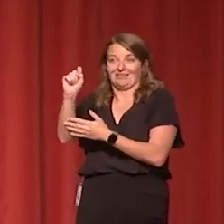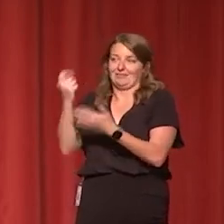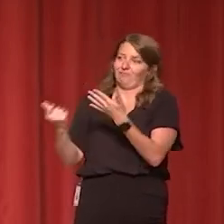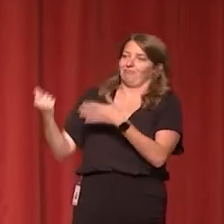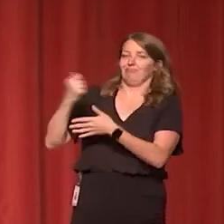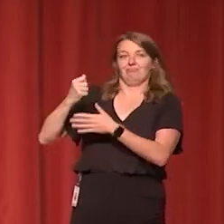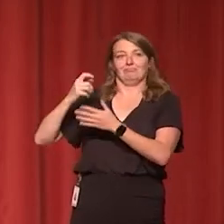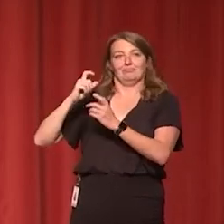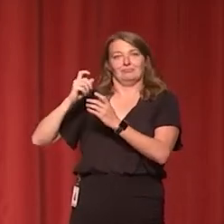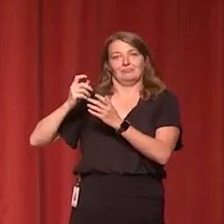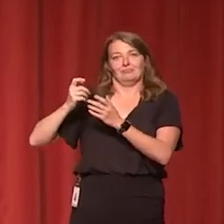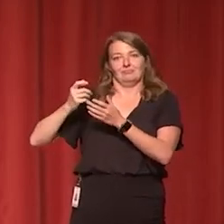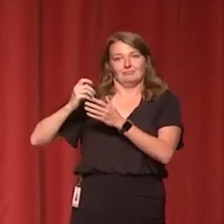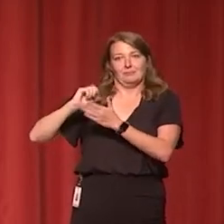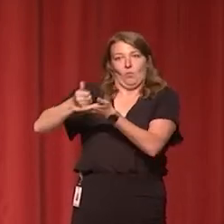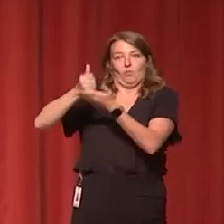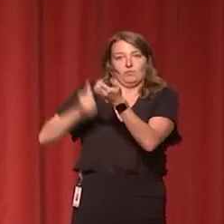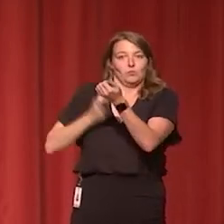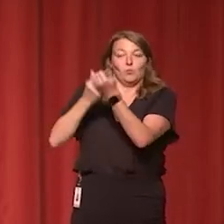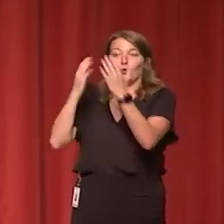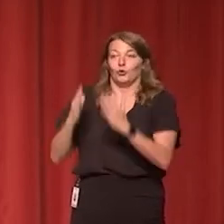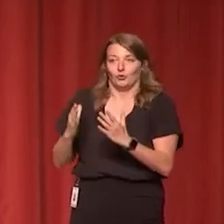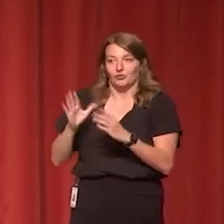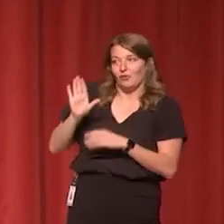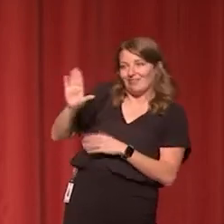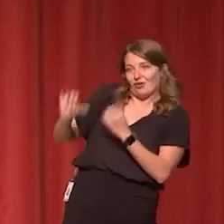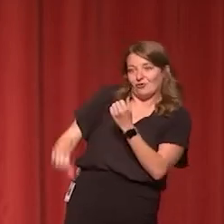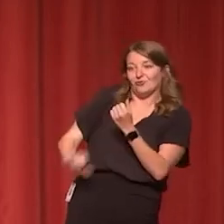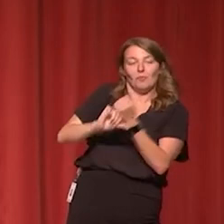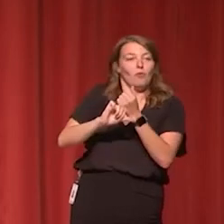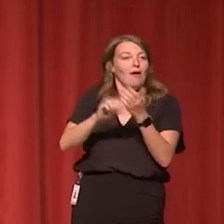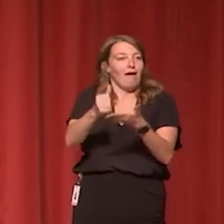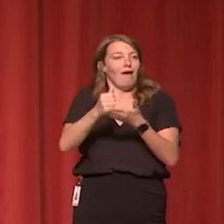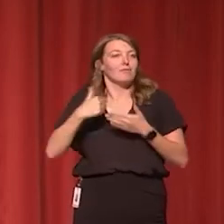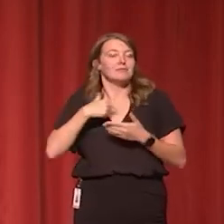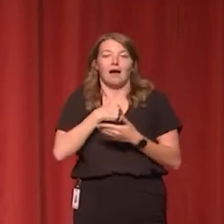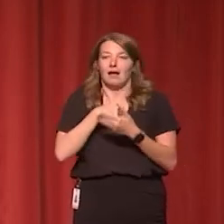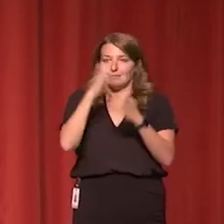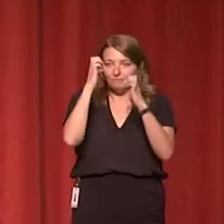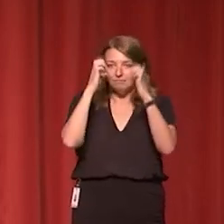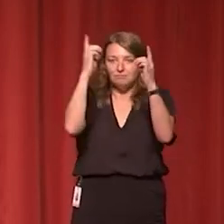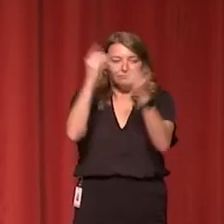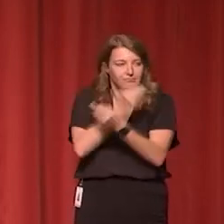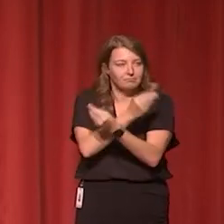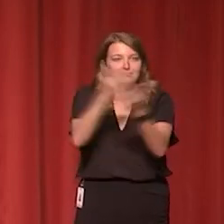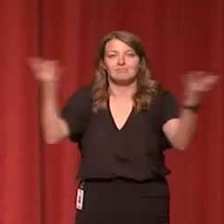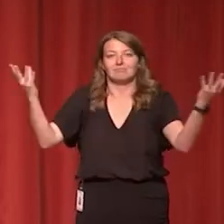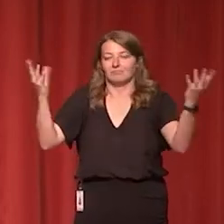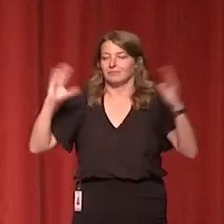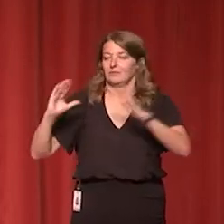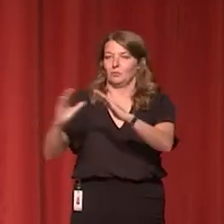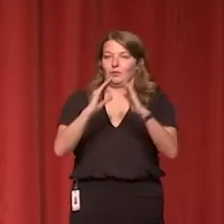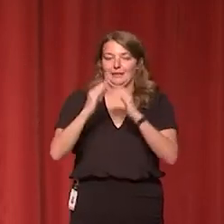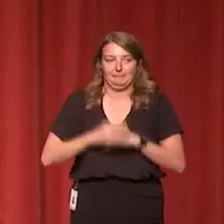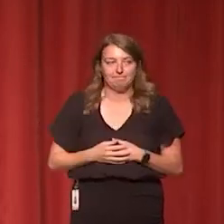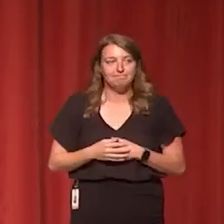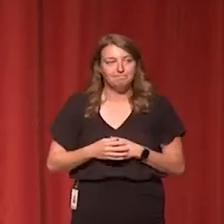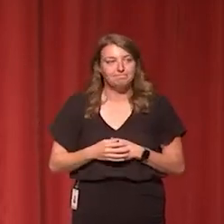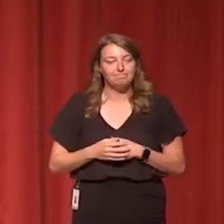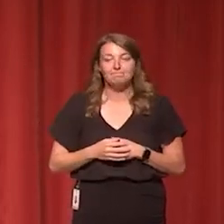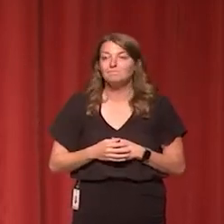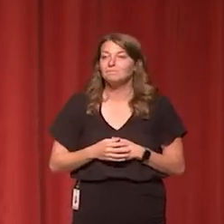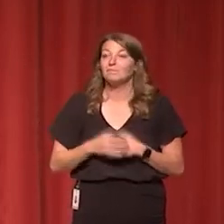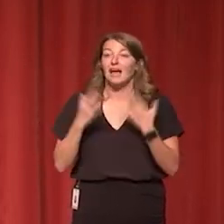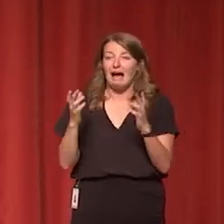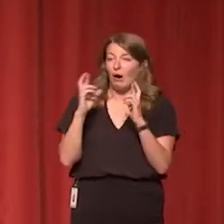who helped make this event possible. Their support assists us in bringing important education about Alzheimer's disease to our community. I hope